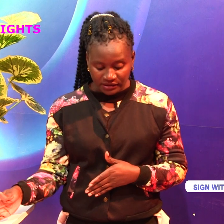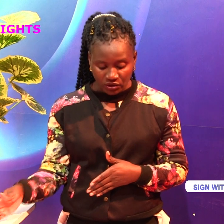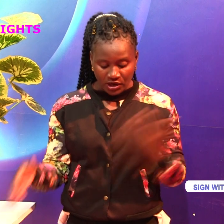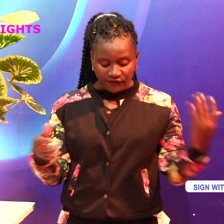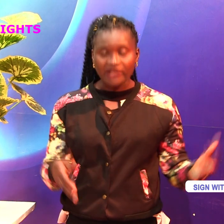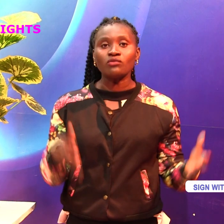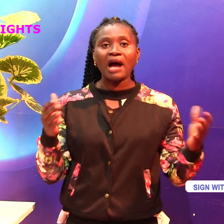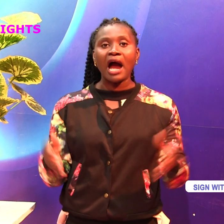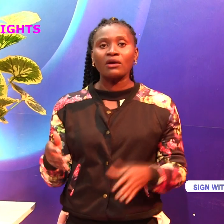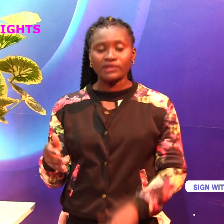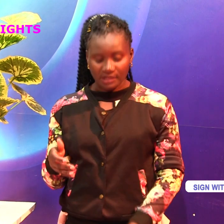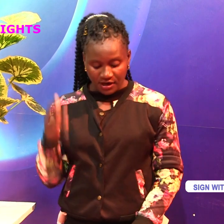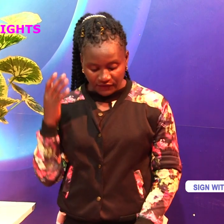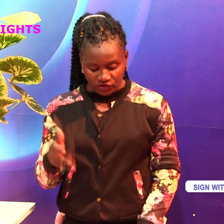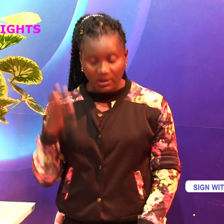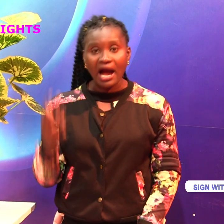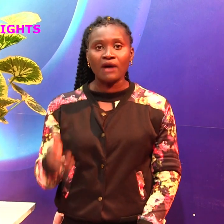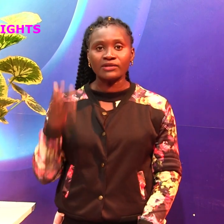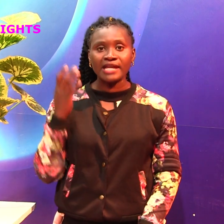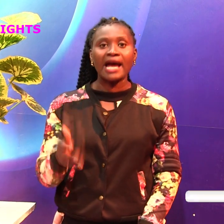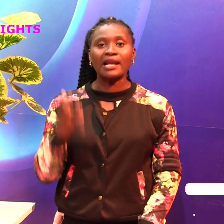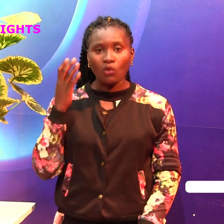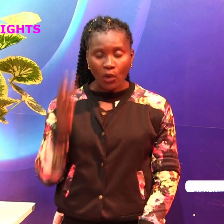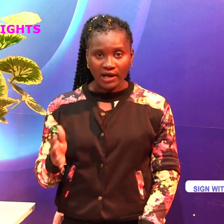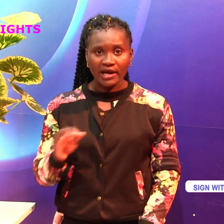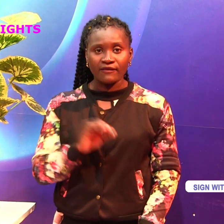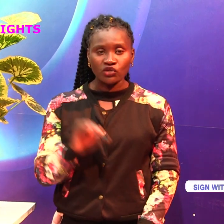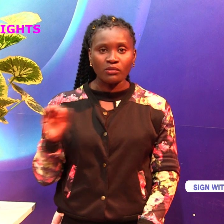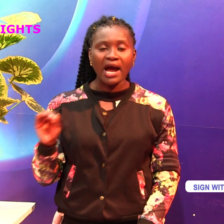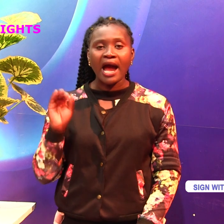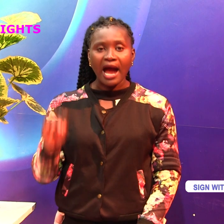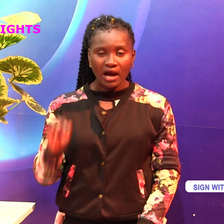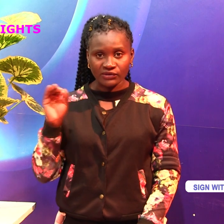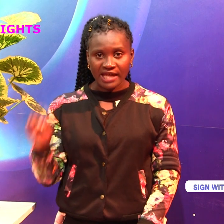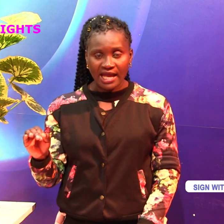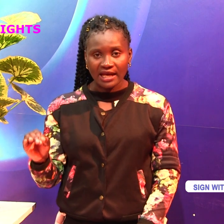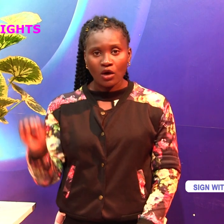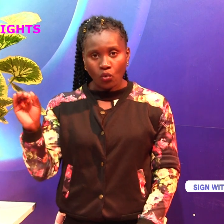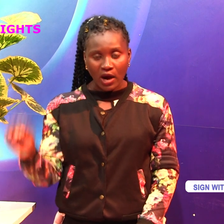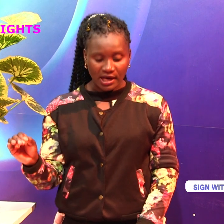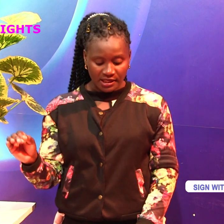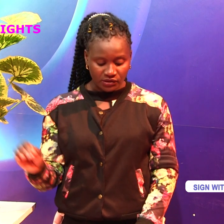So Fatuma house girl work. Fatuma house girl work.